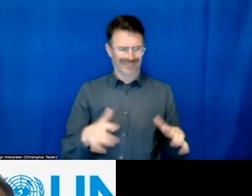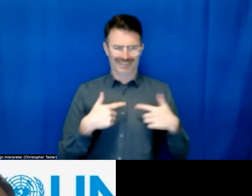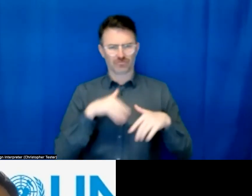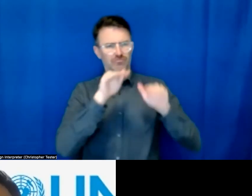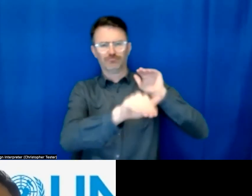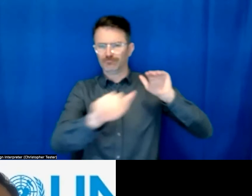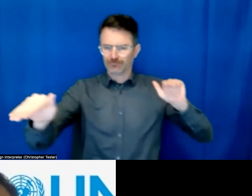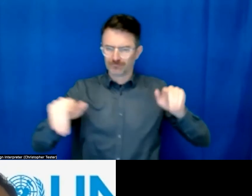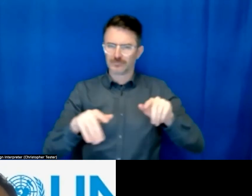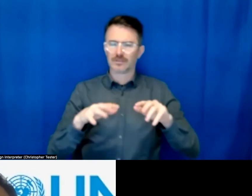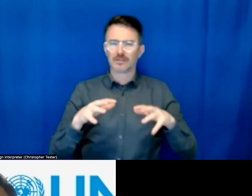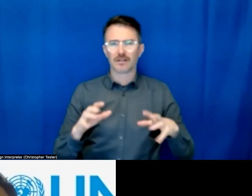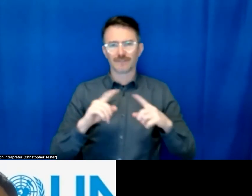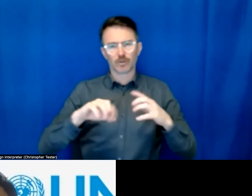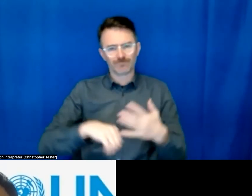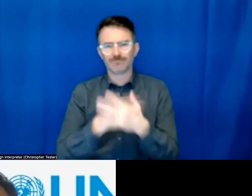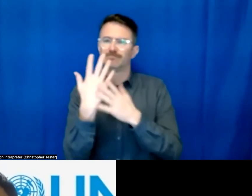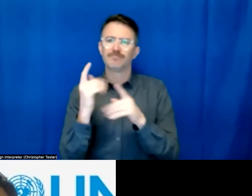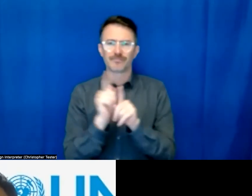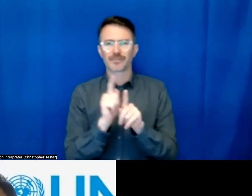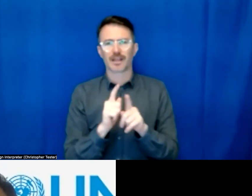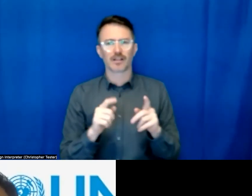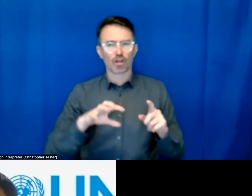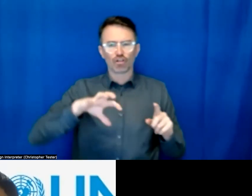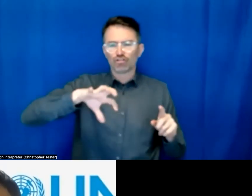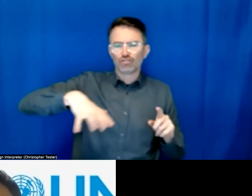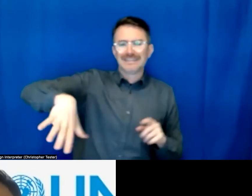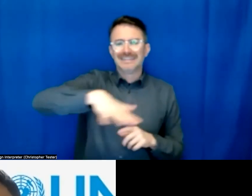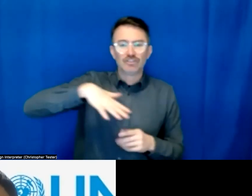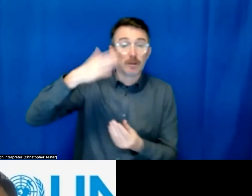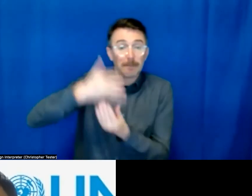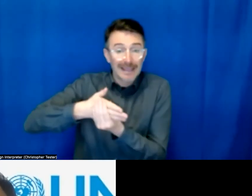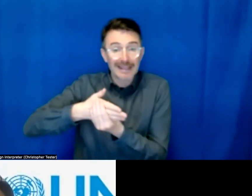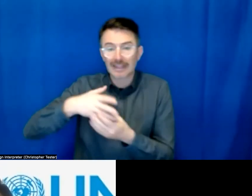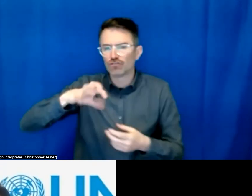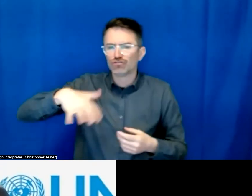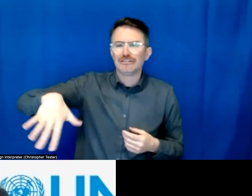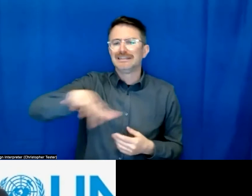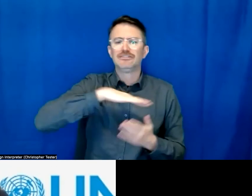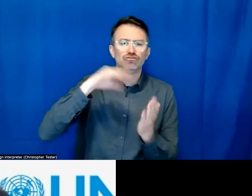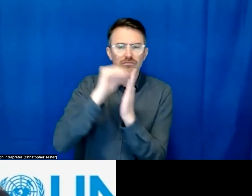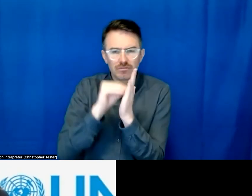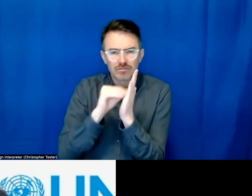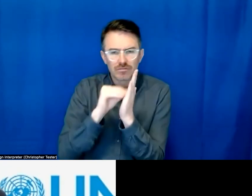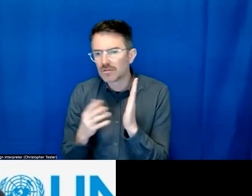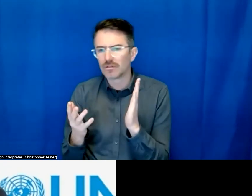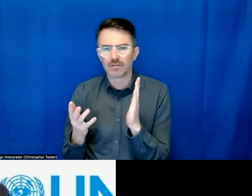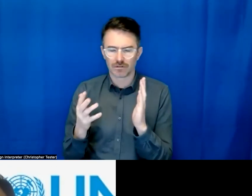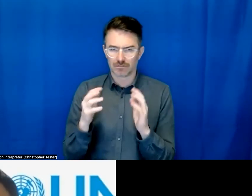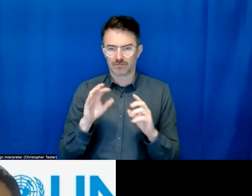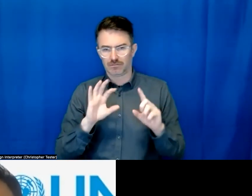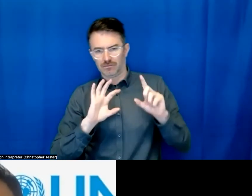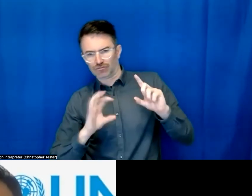economic commissions, and then private sectors, active private sectors who are part of this cohort, to reach out to OPDs